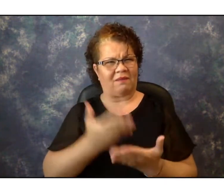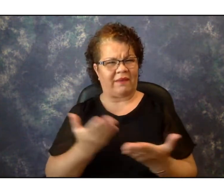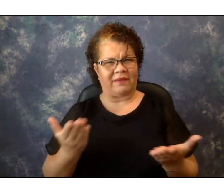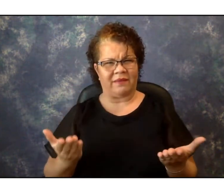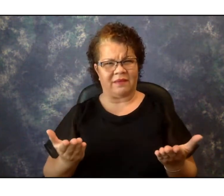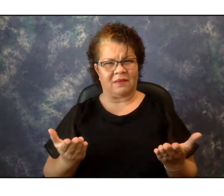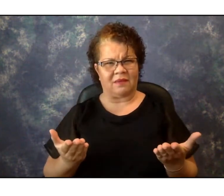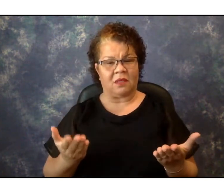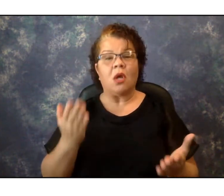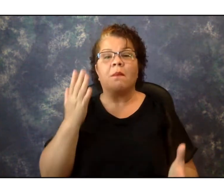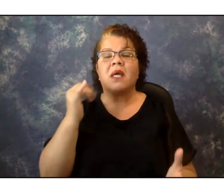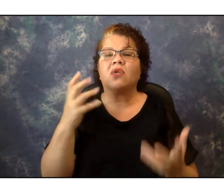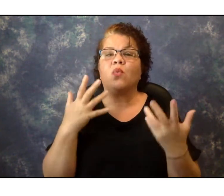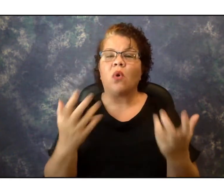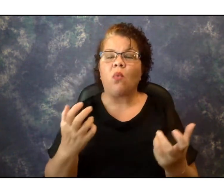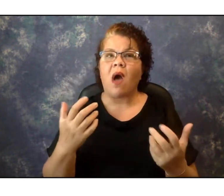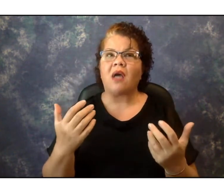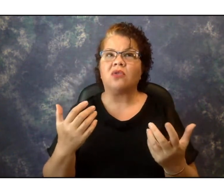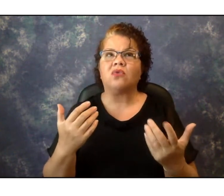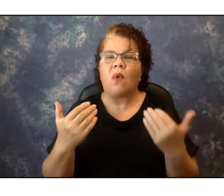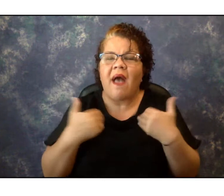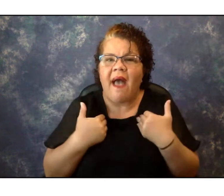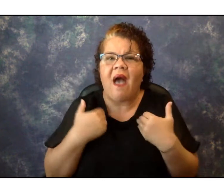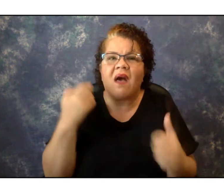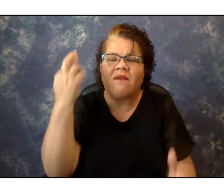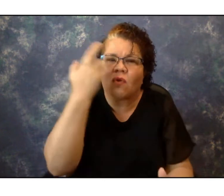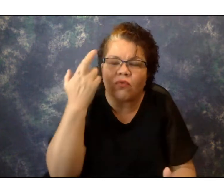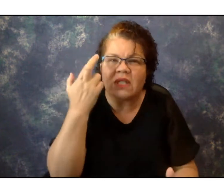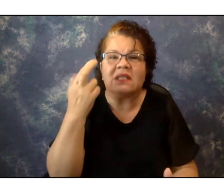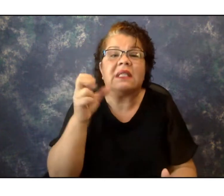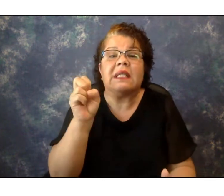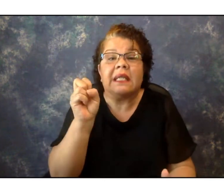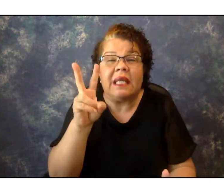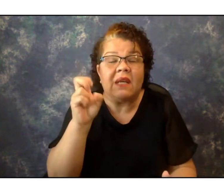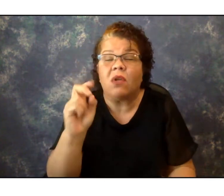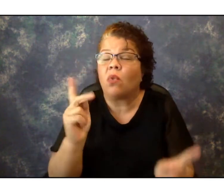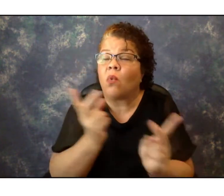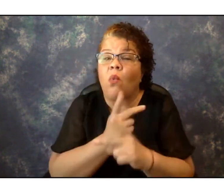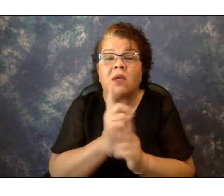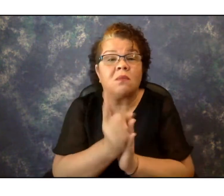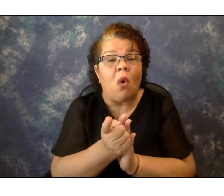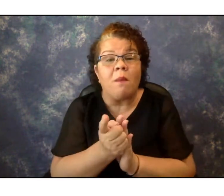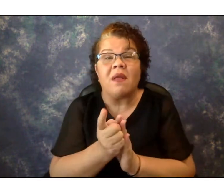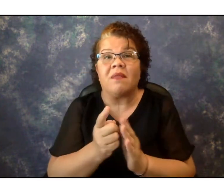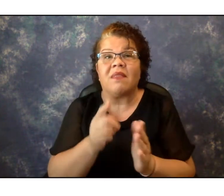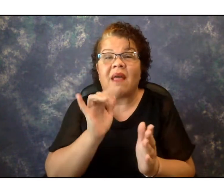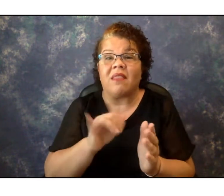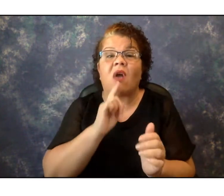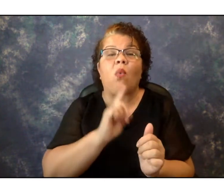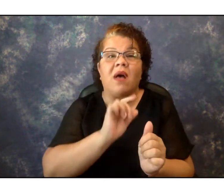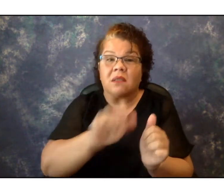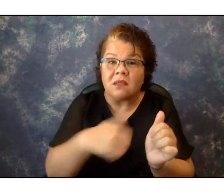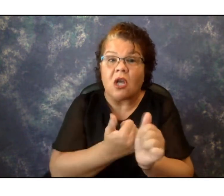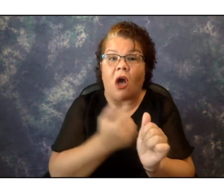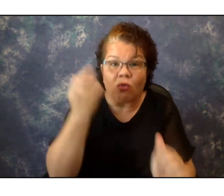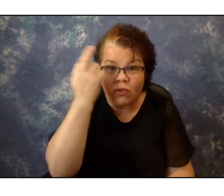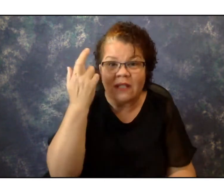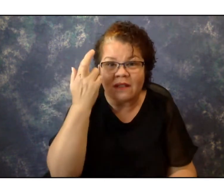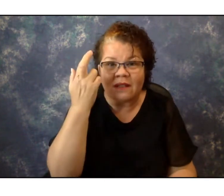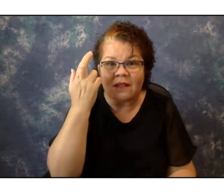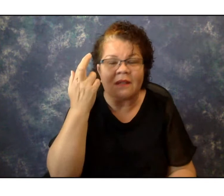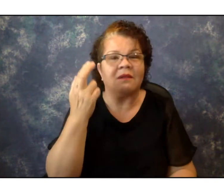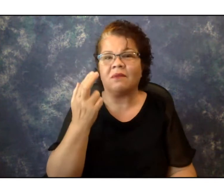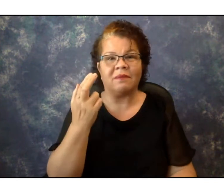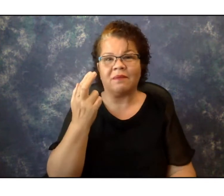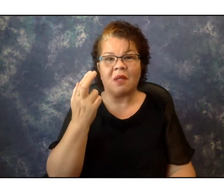reason, even in the worst of moments, for some of this stuff to have happened. And the truth is that some of it was the presence of Black